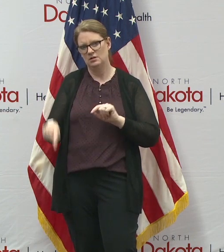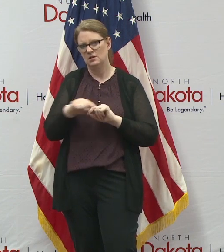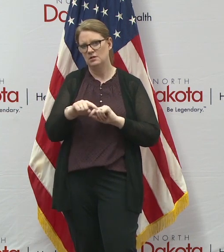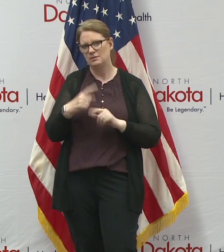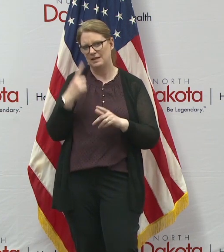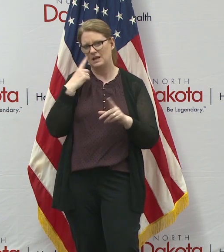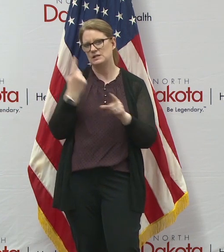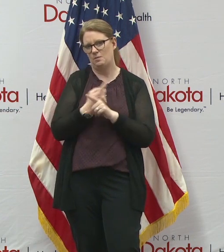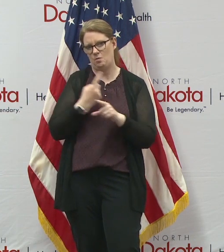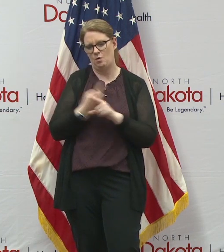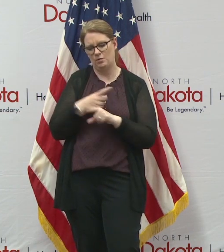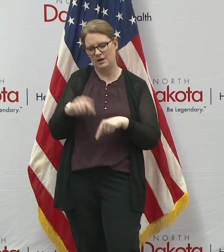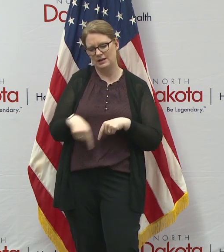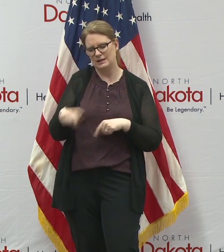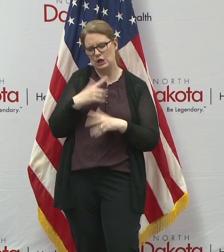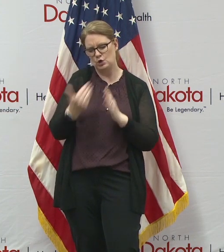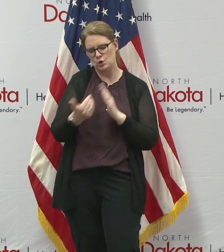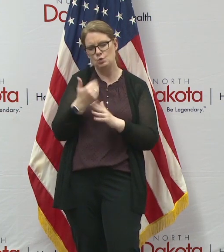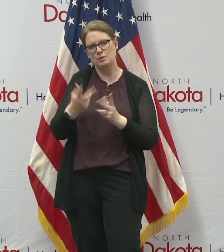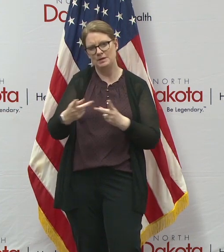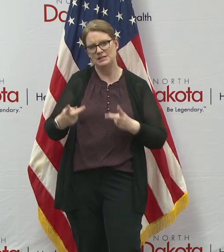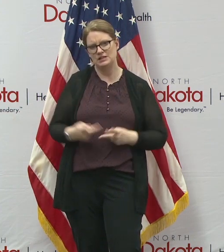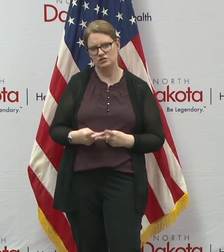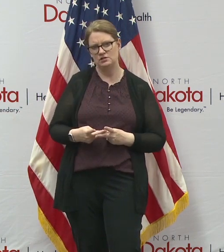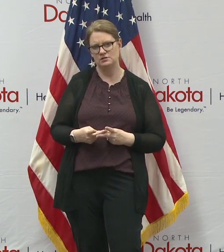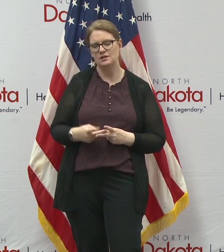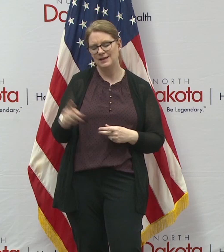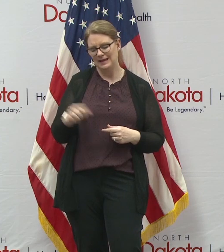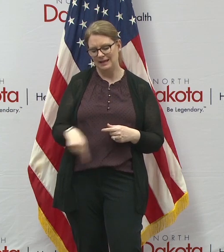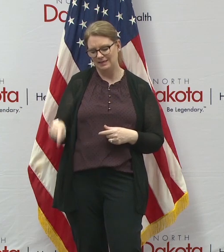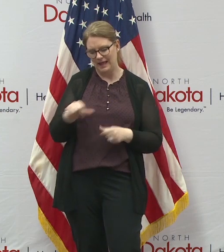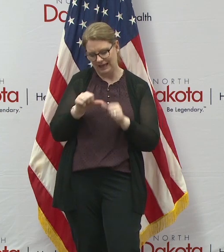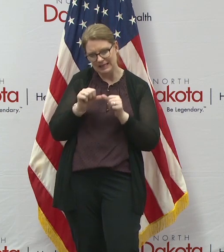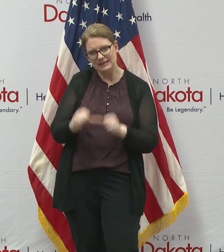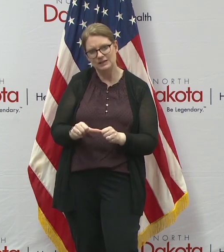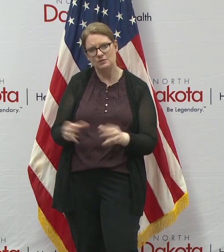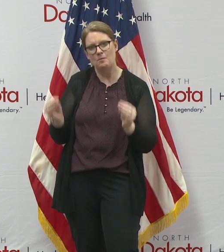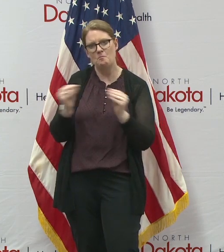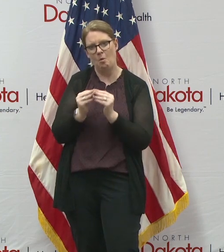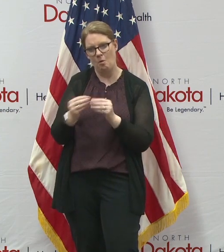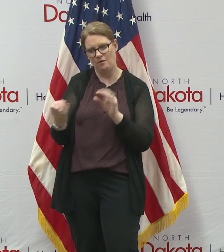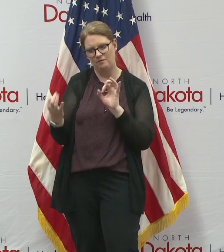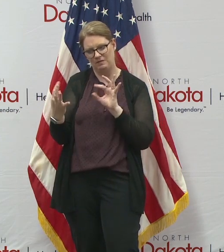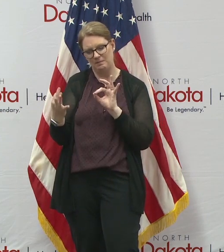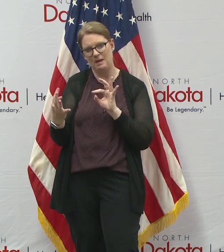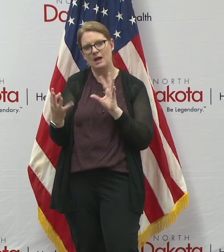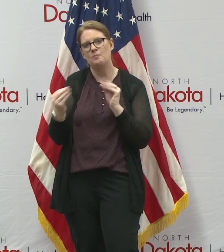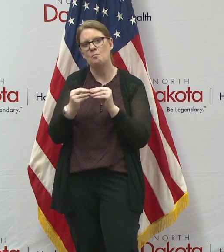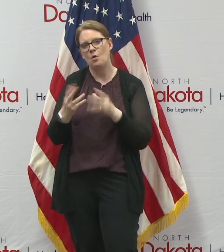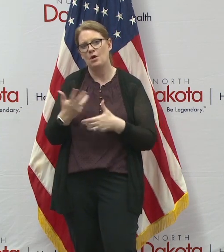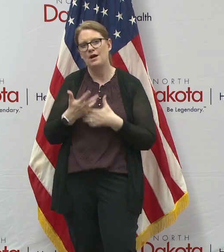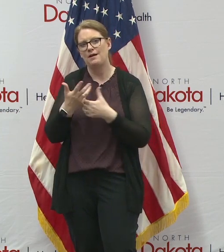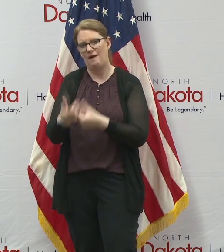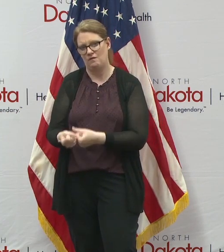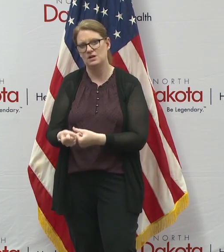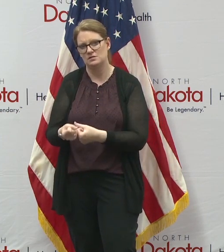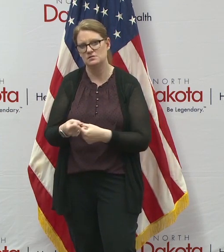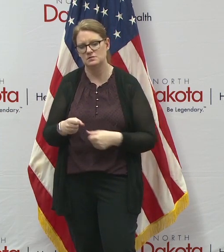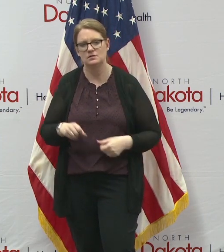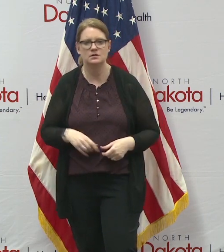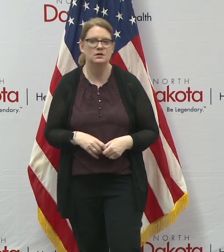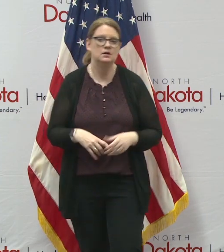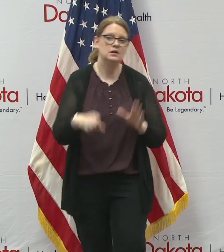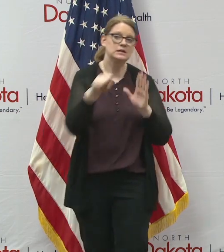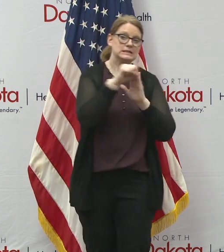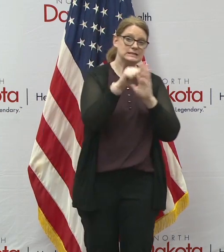teachers and administrators who are new to their positions so they can continue to gain more feedback and more confidence in their jobs. Our